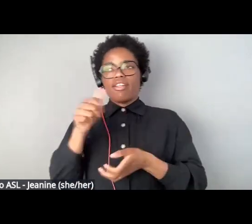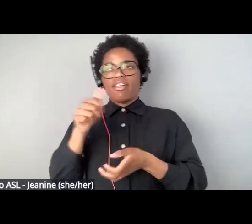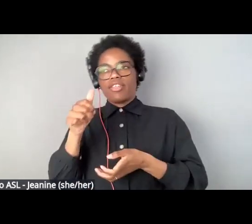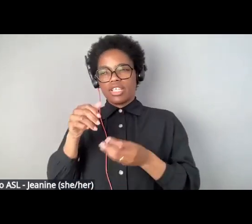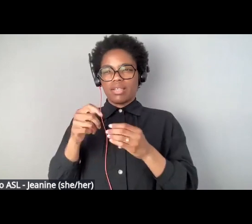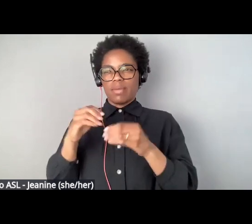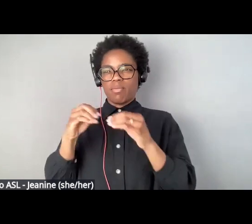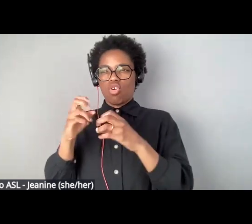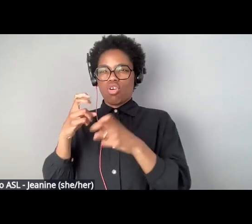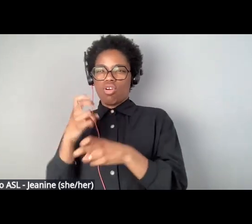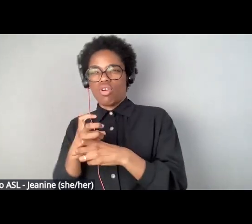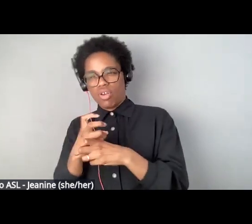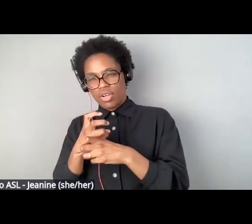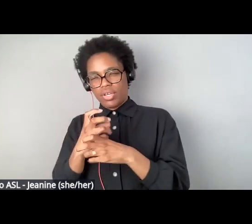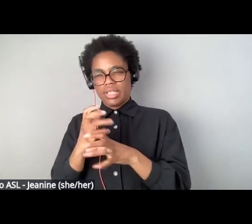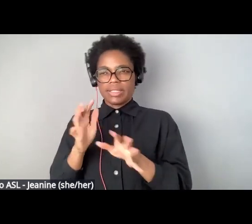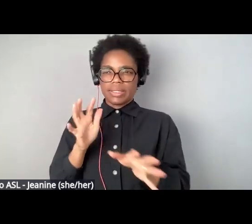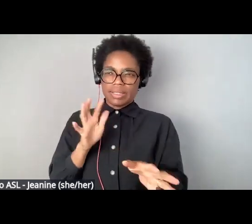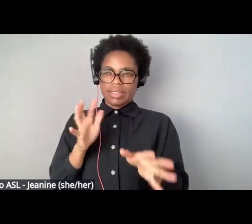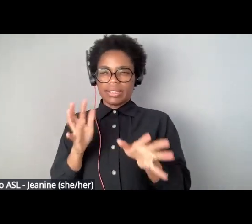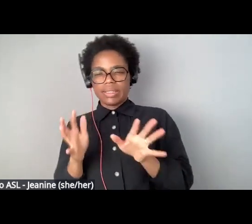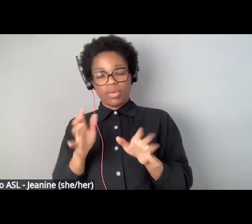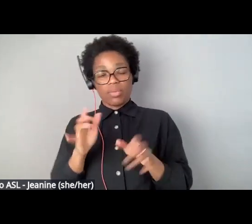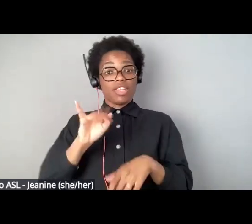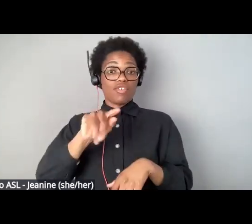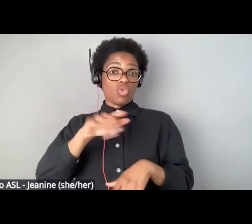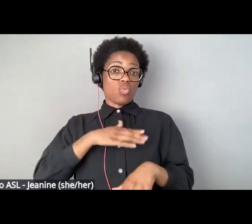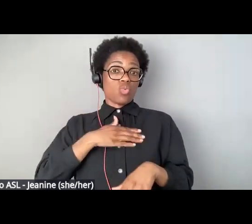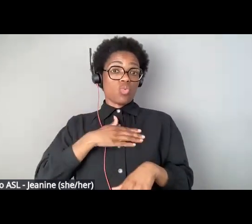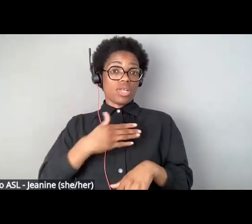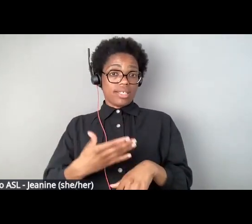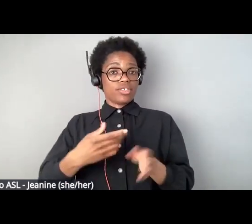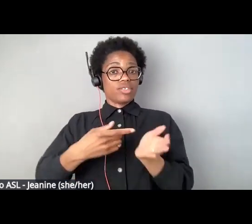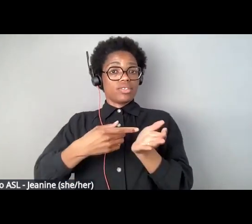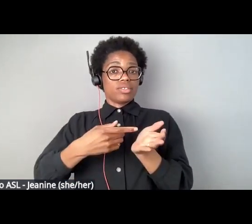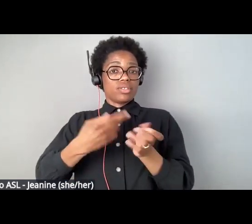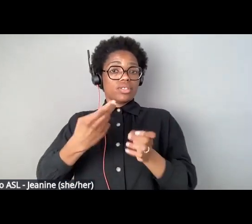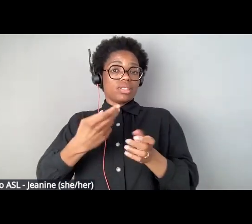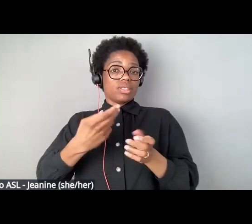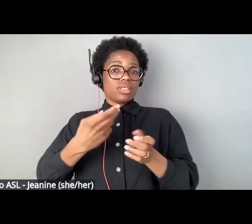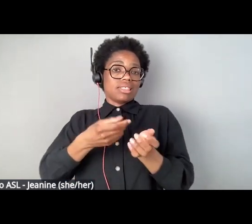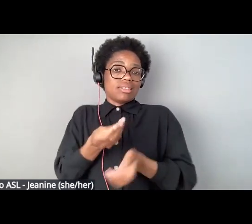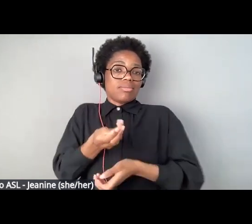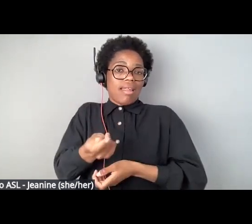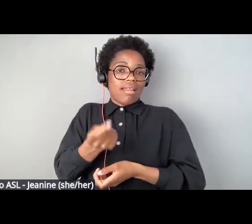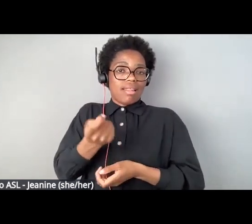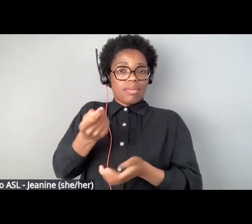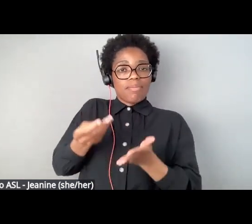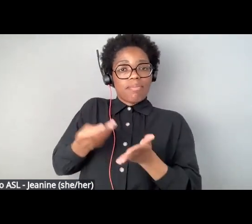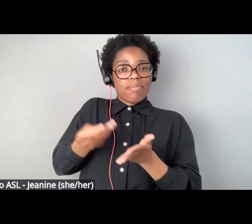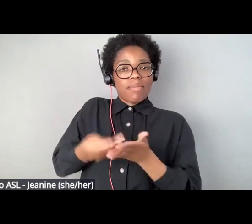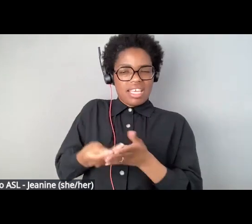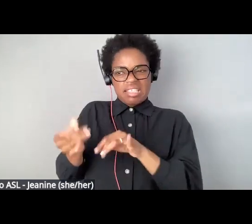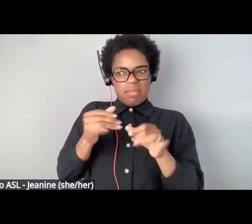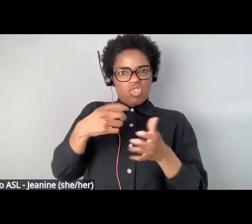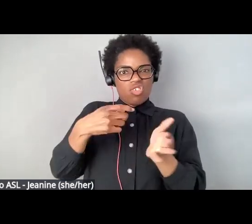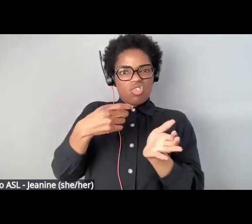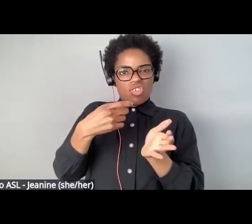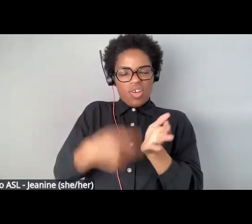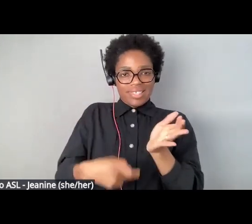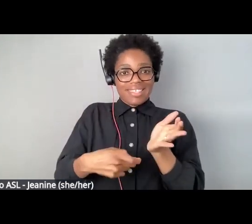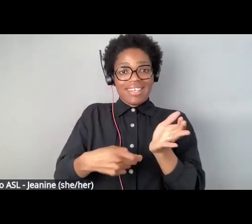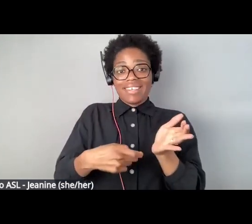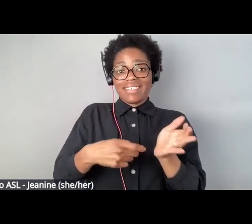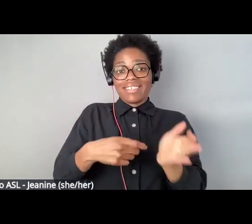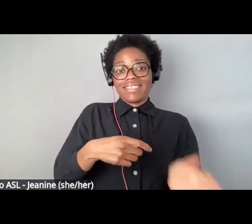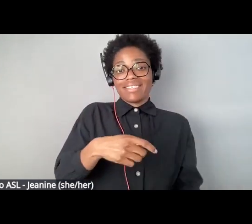So if you're able and willing to spend a little bit of money, like the price of a Spotify membership, Proton charges about $12 a